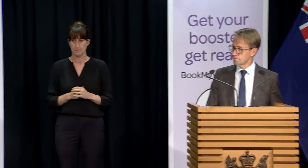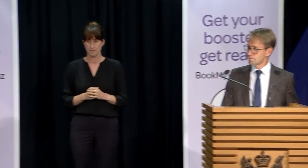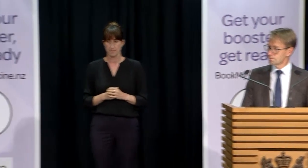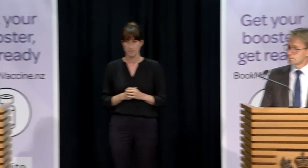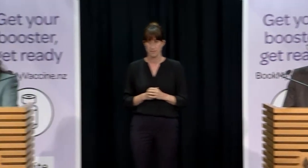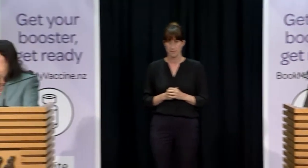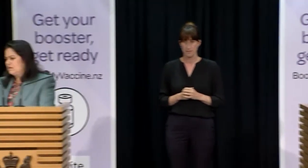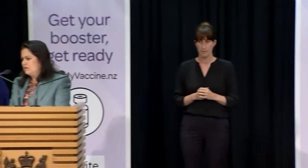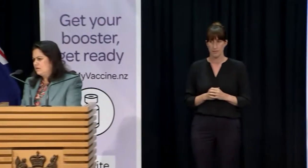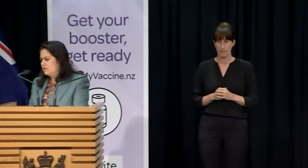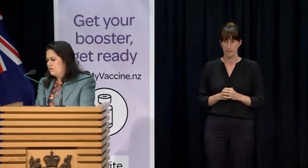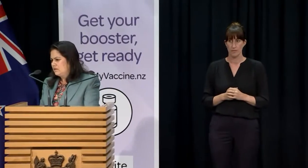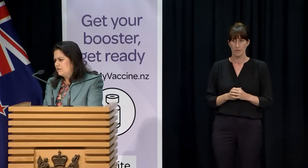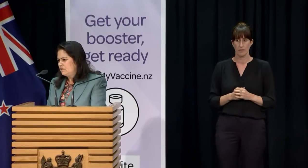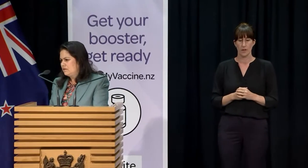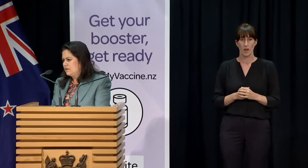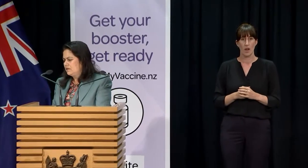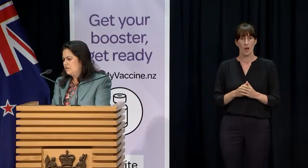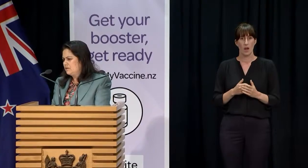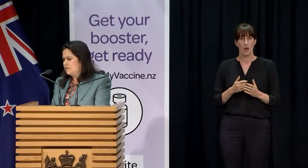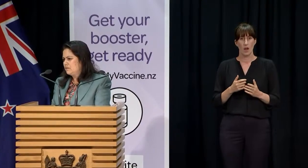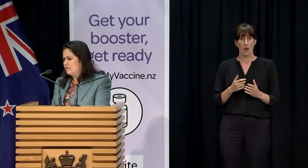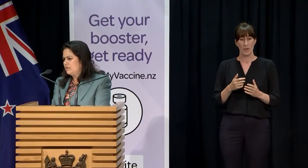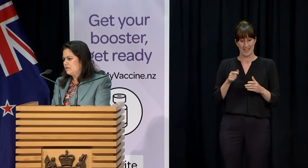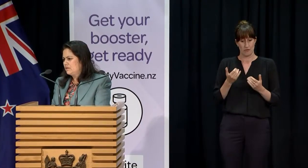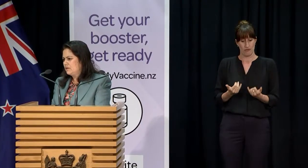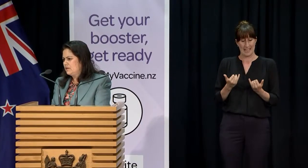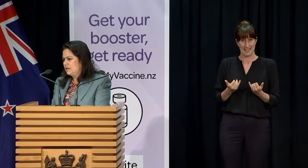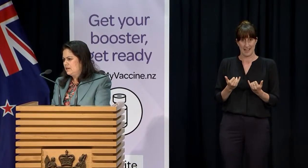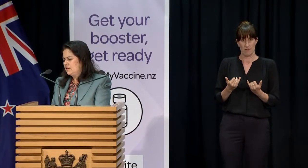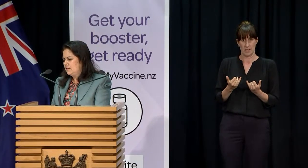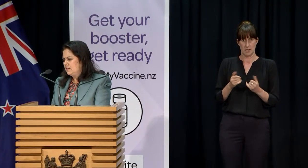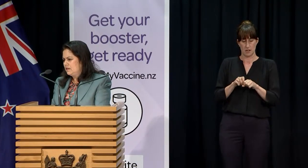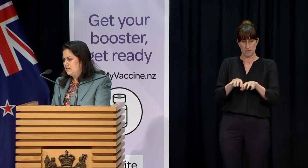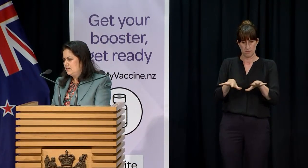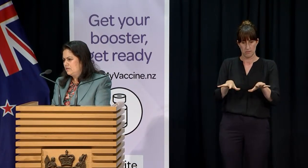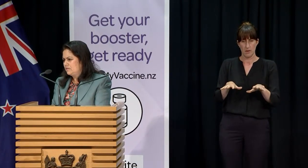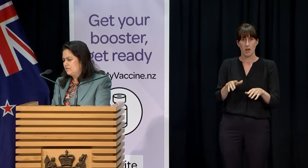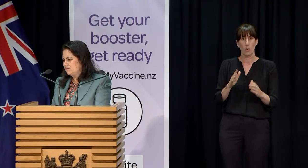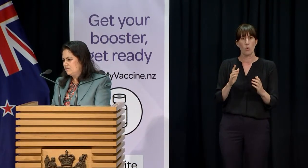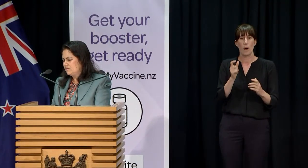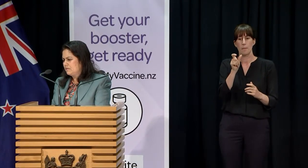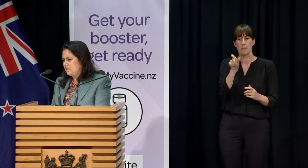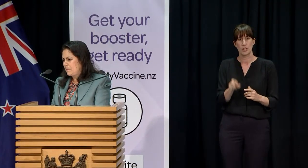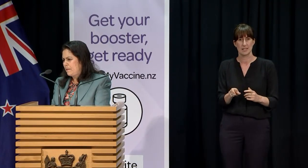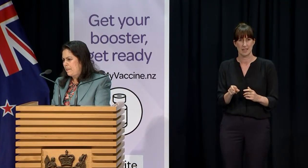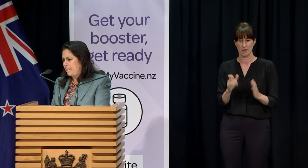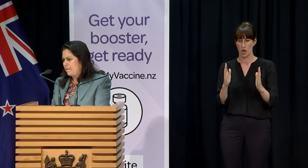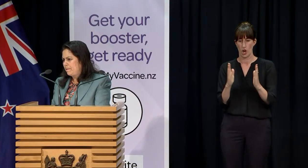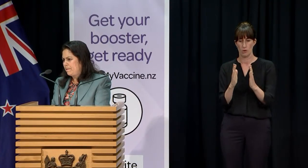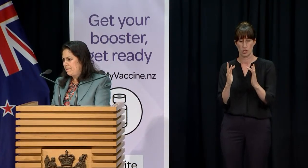Close contact has been identified, works for a quite large New Zealand business,